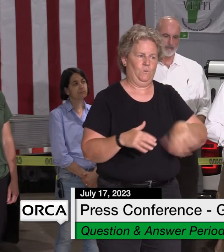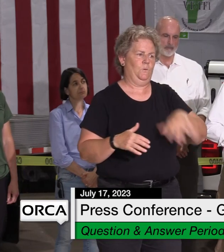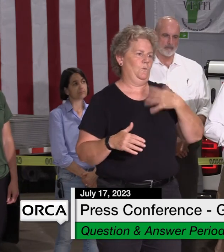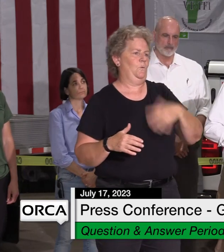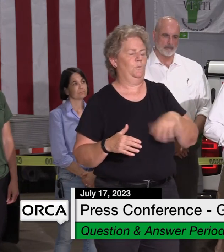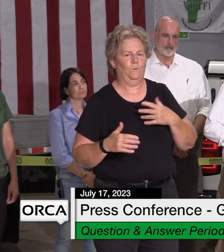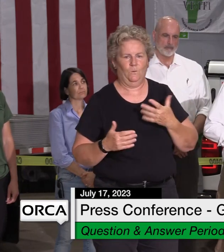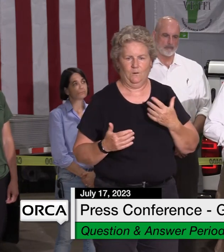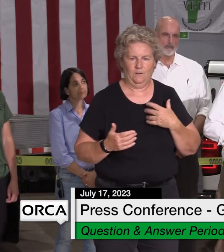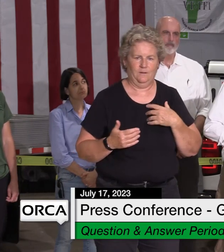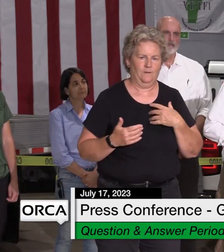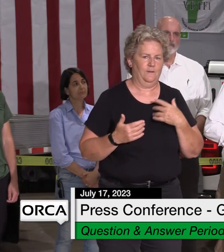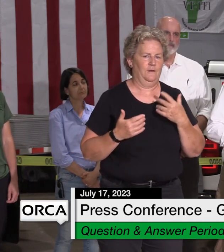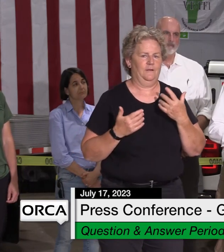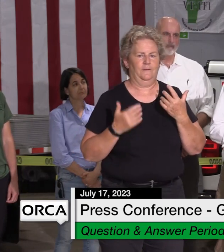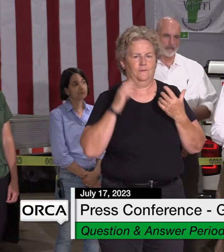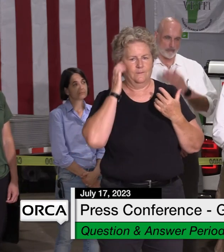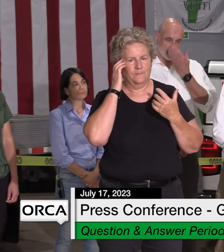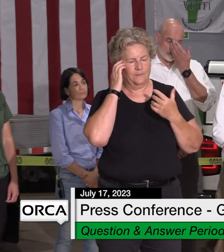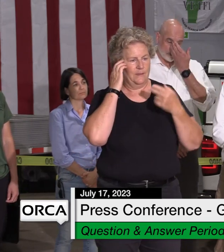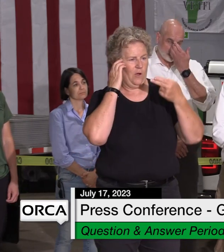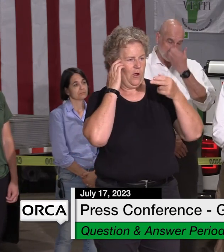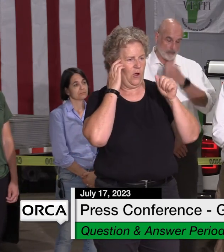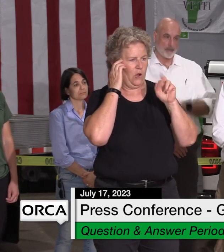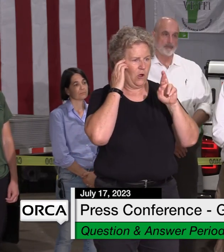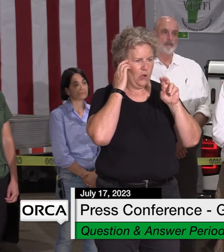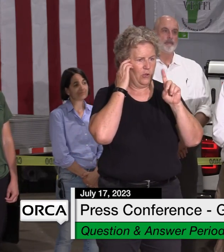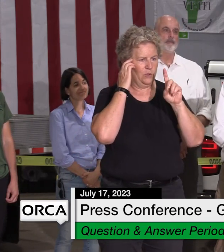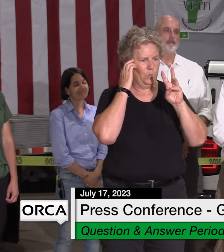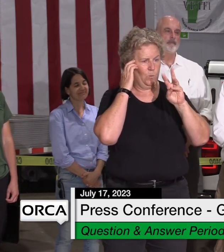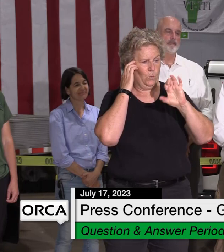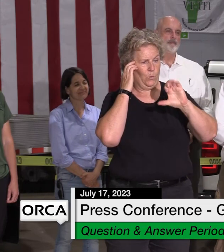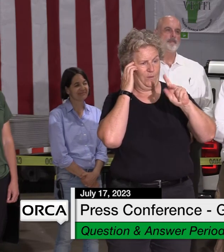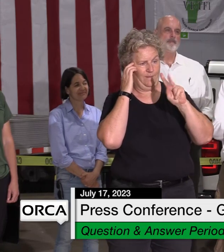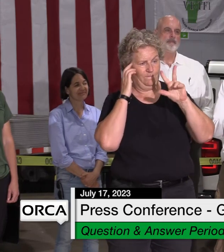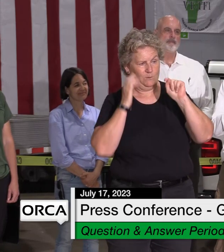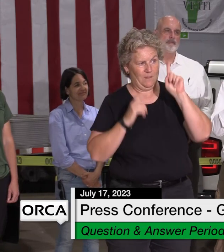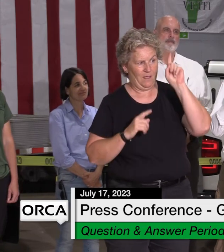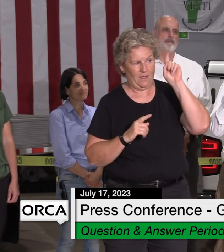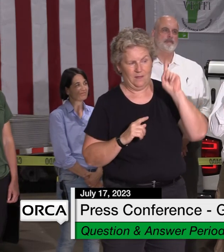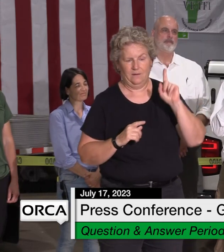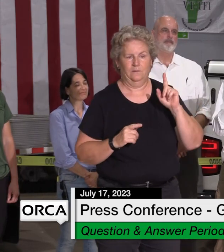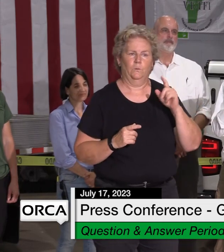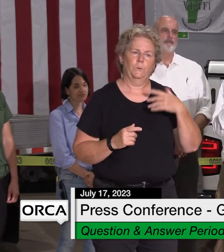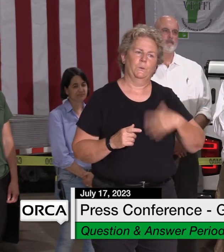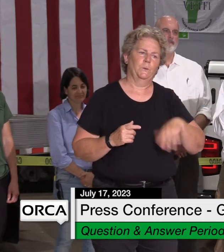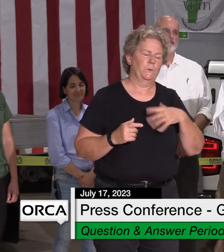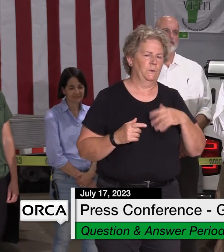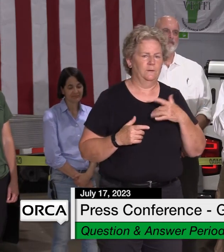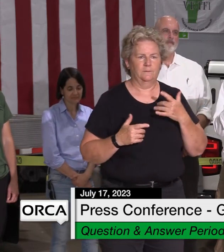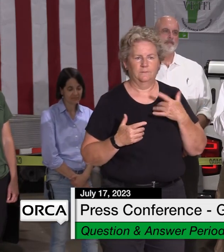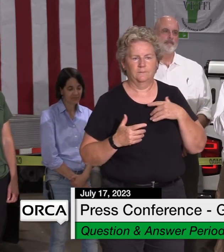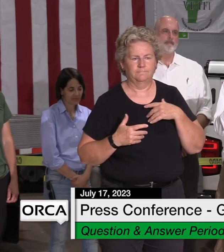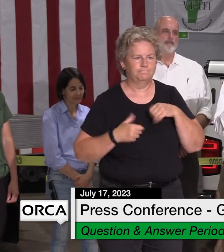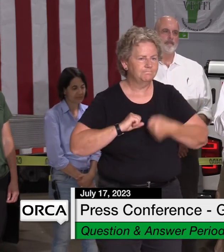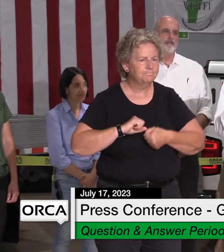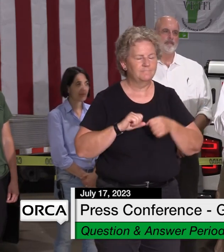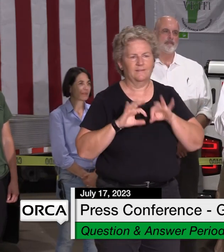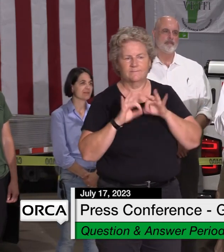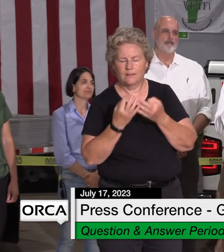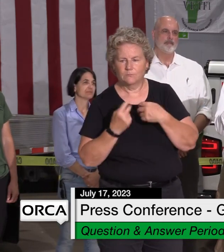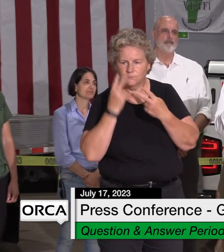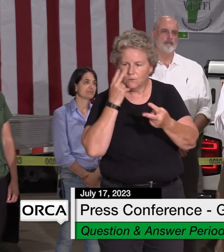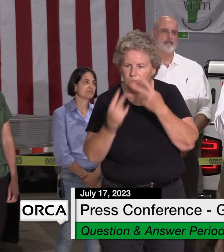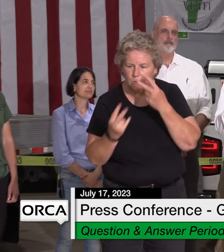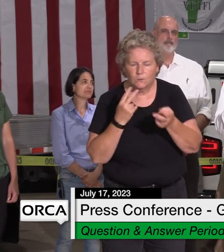pride of a former mayor who loves new infrastructure assets, the brand spanking new bridge that was part of